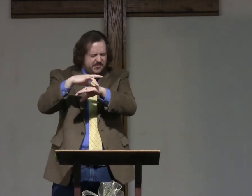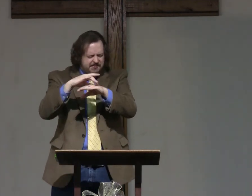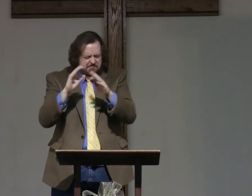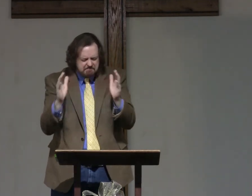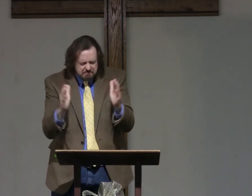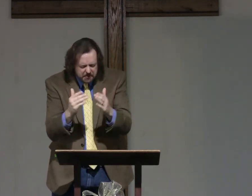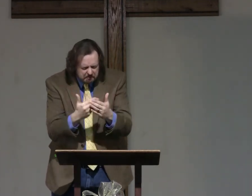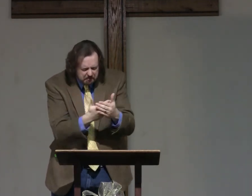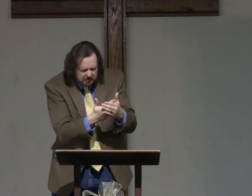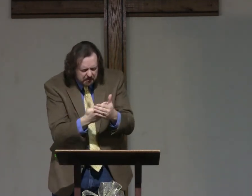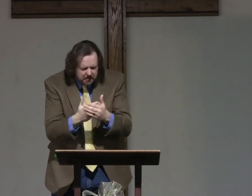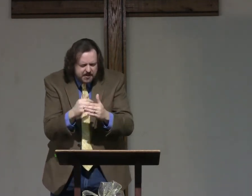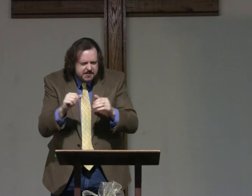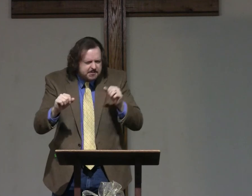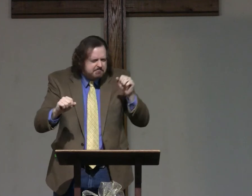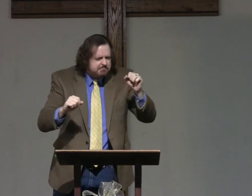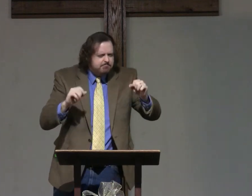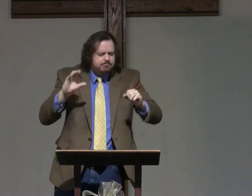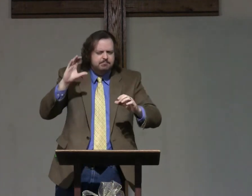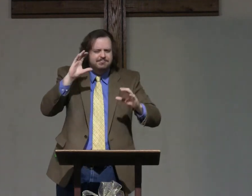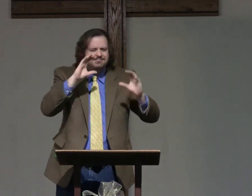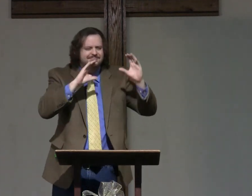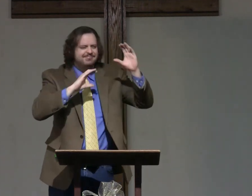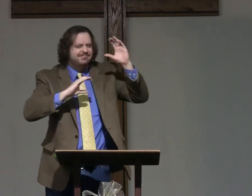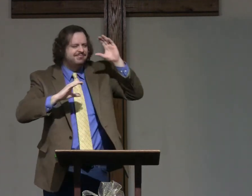who came to earth as a small baby